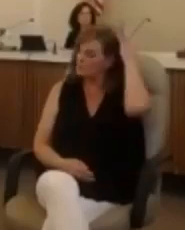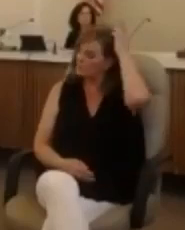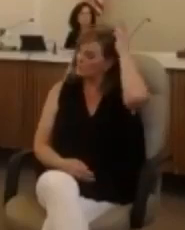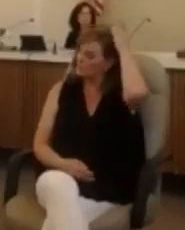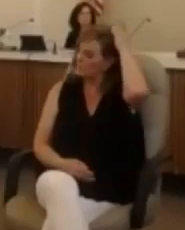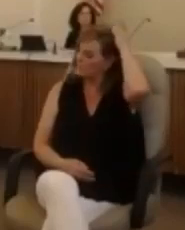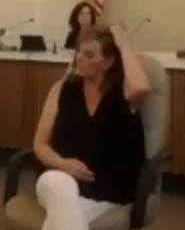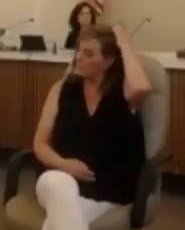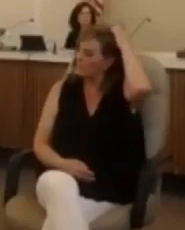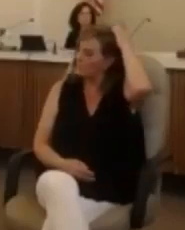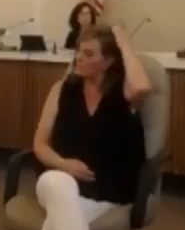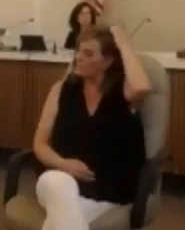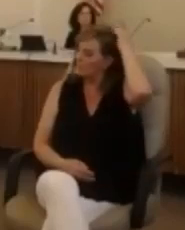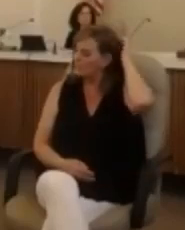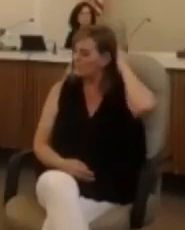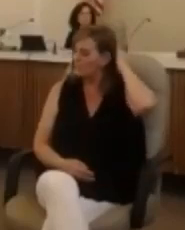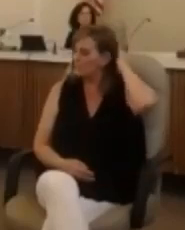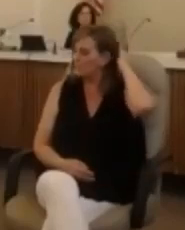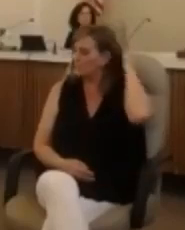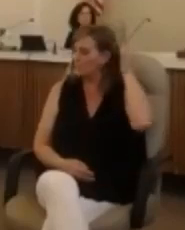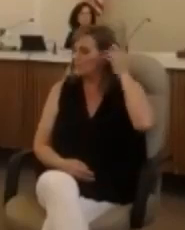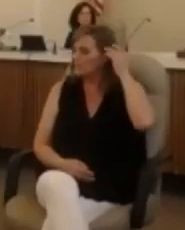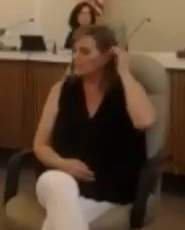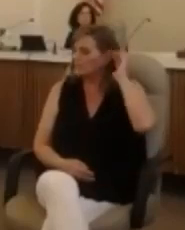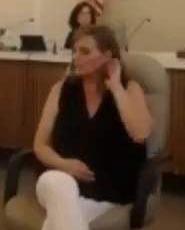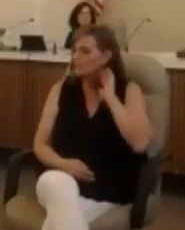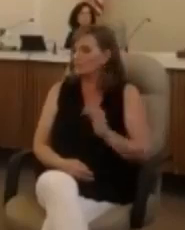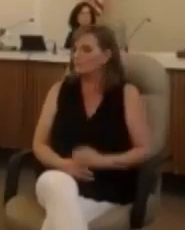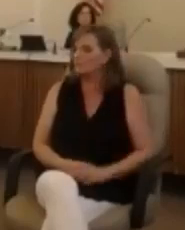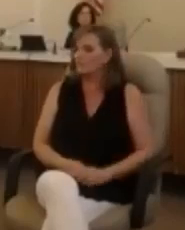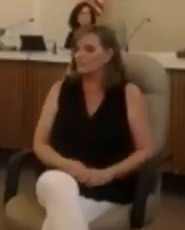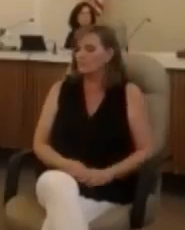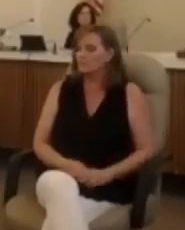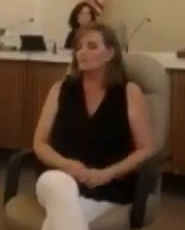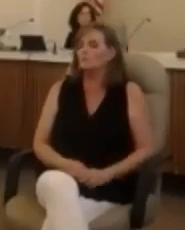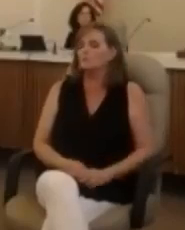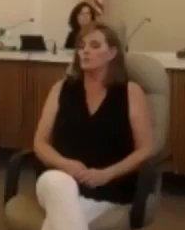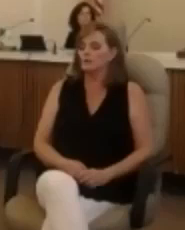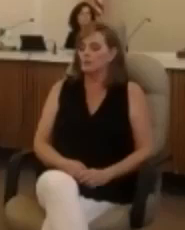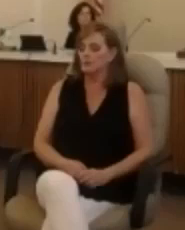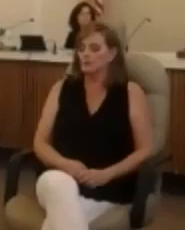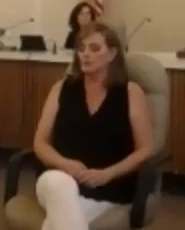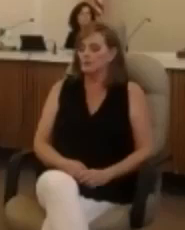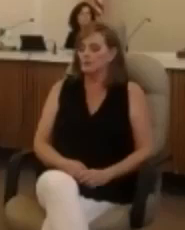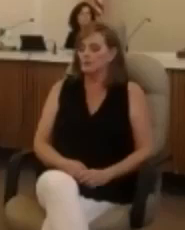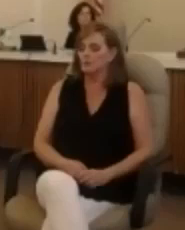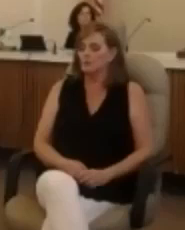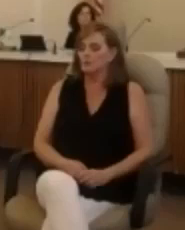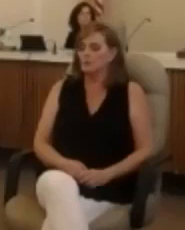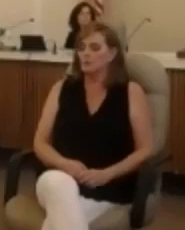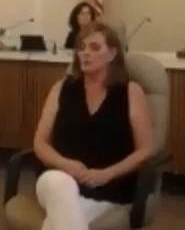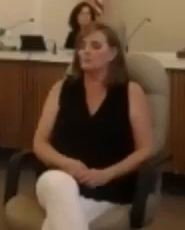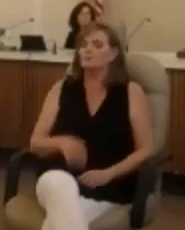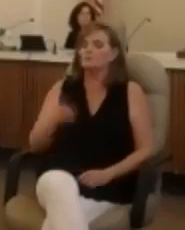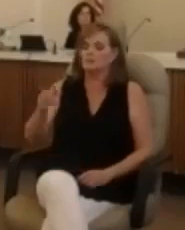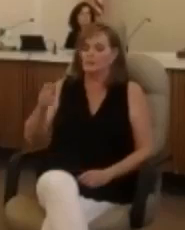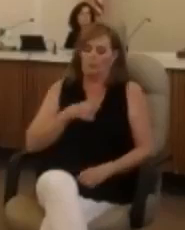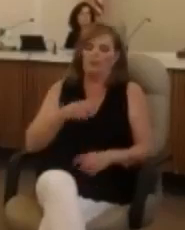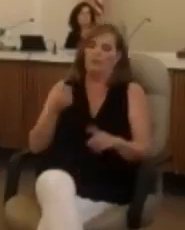Again, disregard any other fact, the traffic issue, and the fact that it is going to completely change the character of the